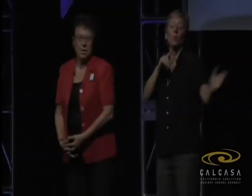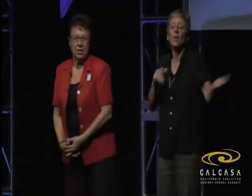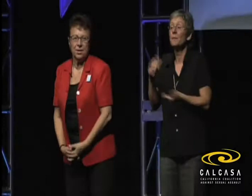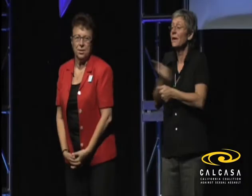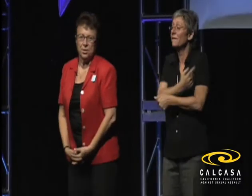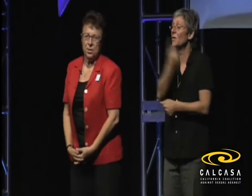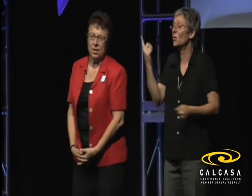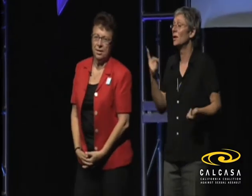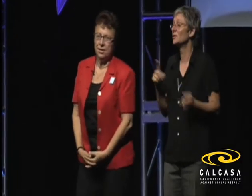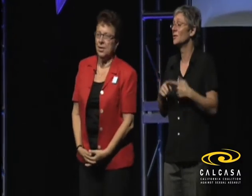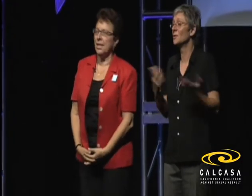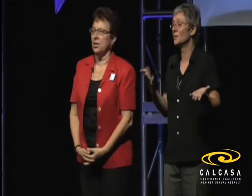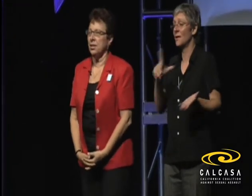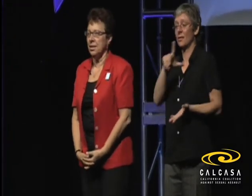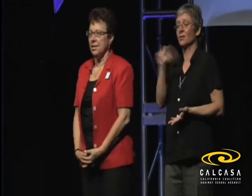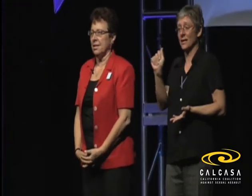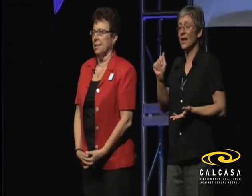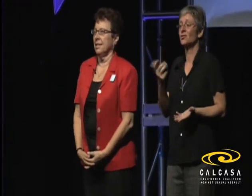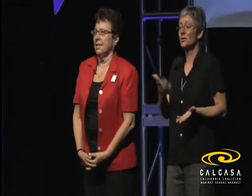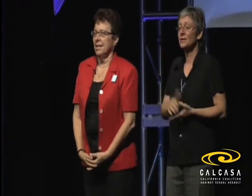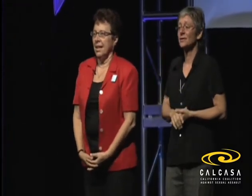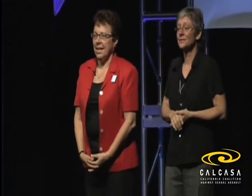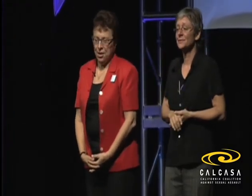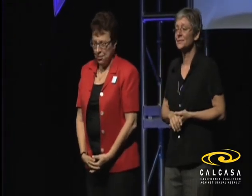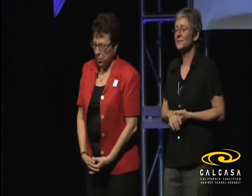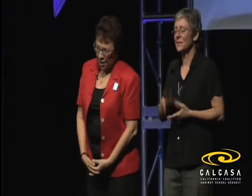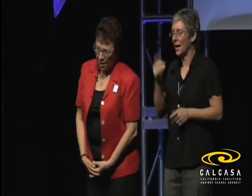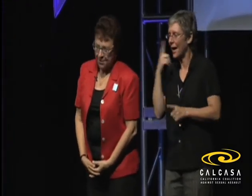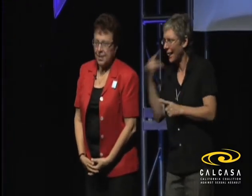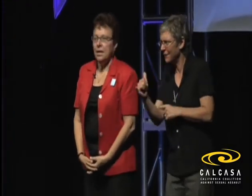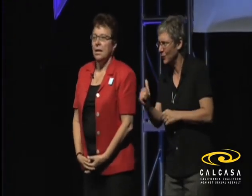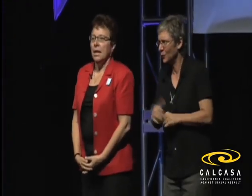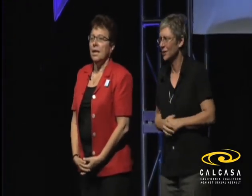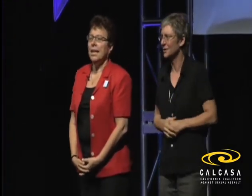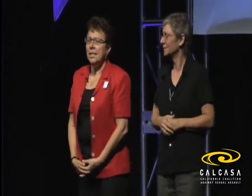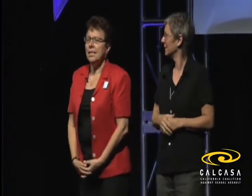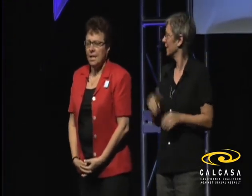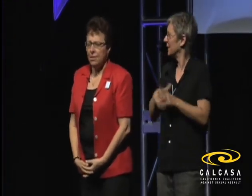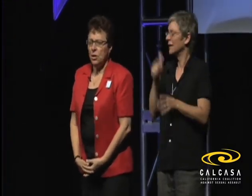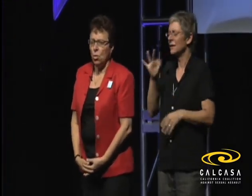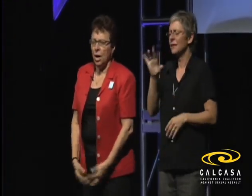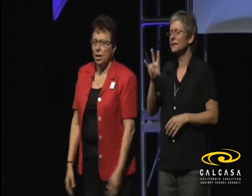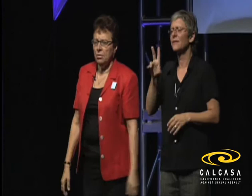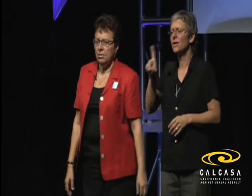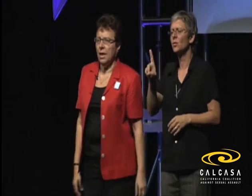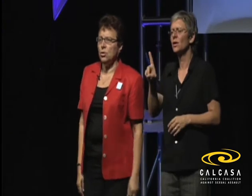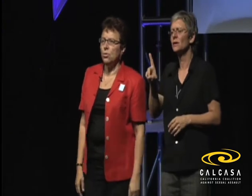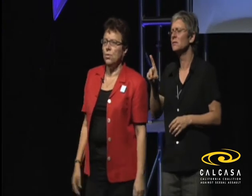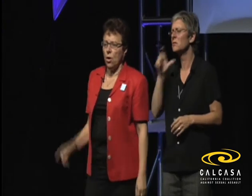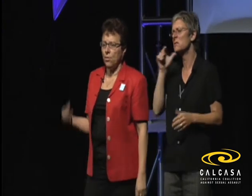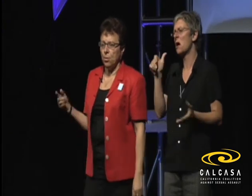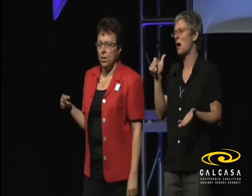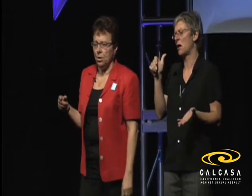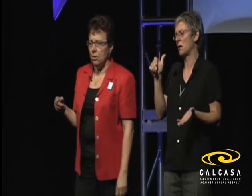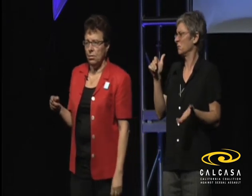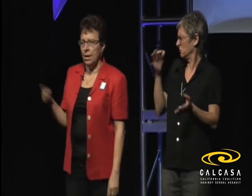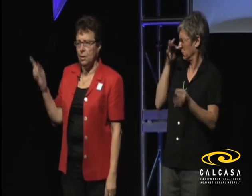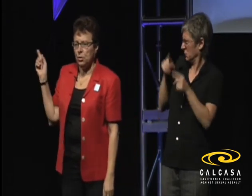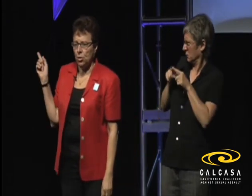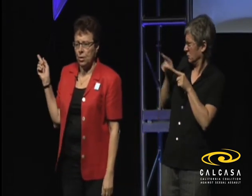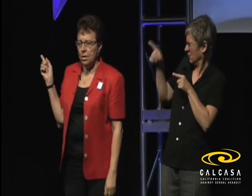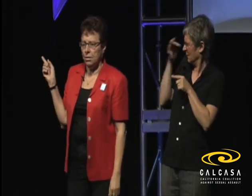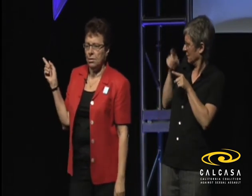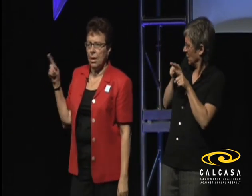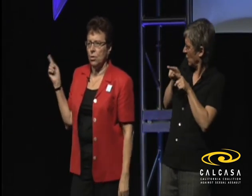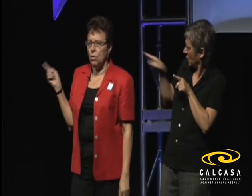Welcome everyone to Los Angeles and California. In 1971, not too far from here, right